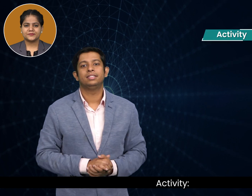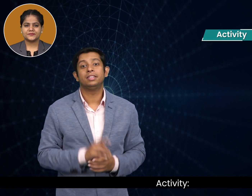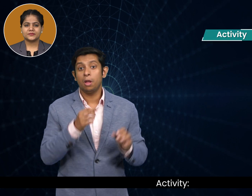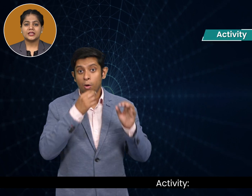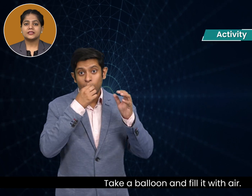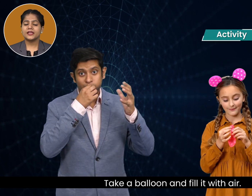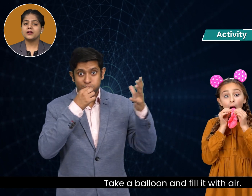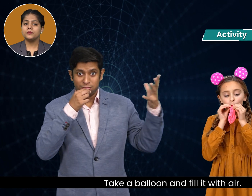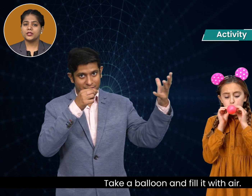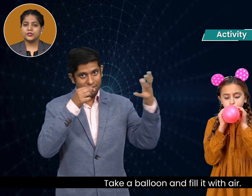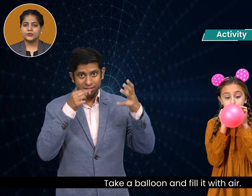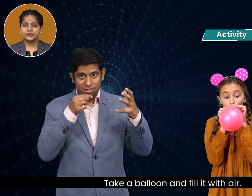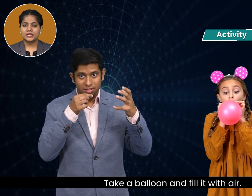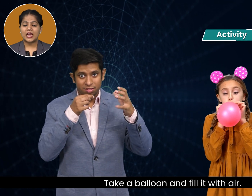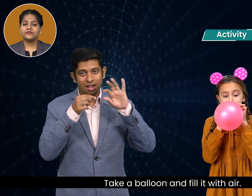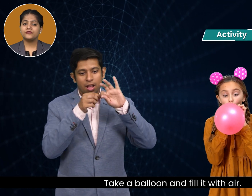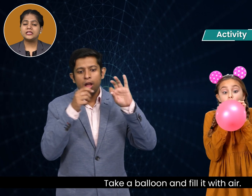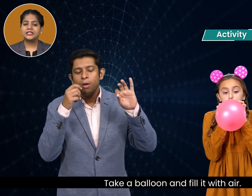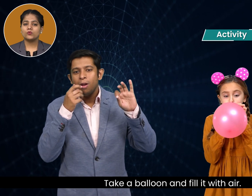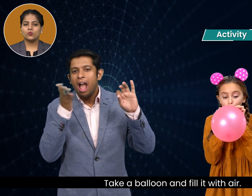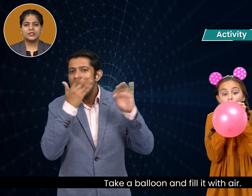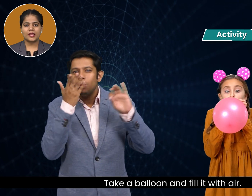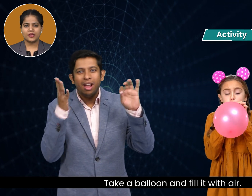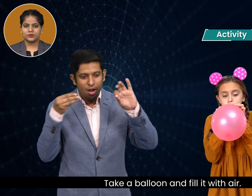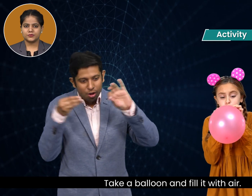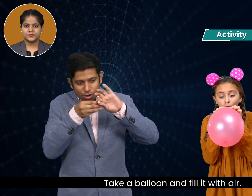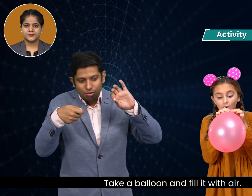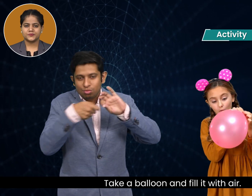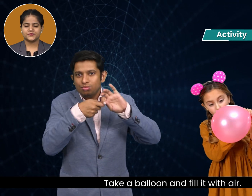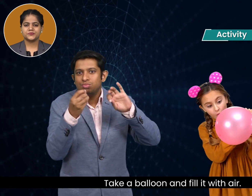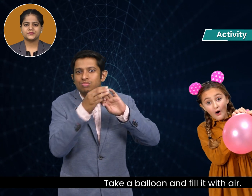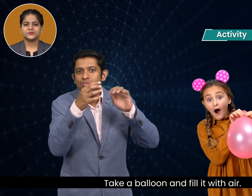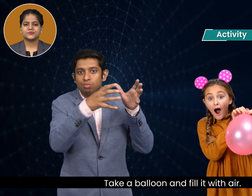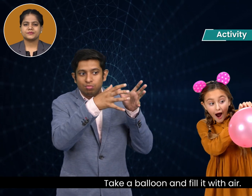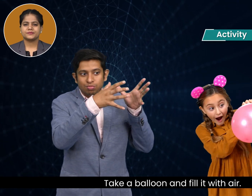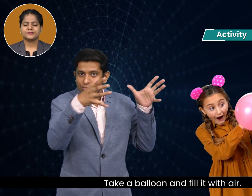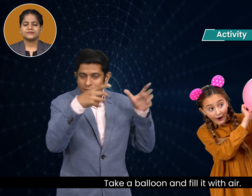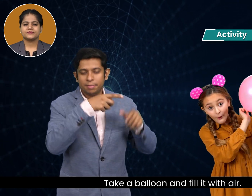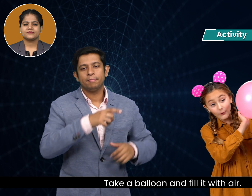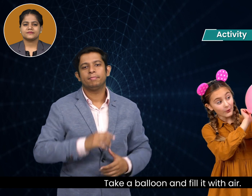Activity: take a balloon and fill it with air.